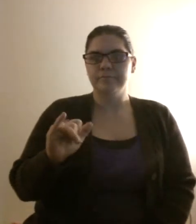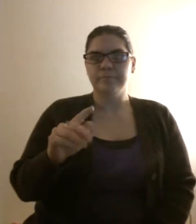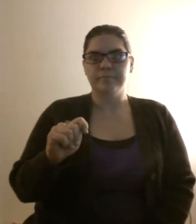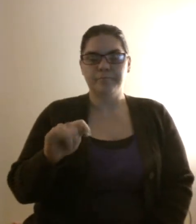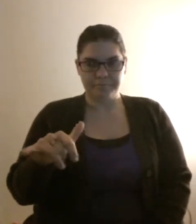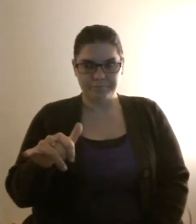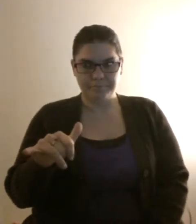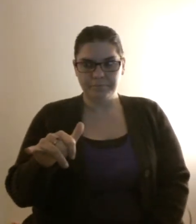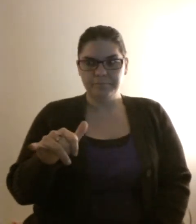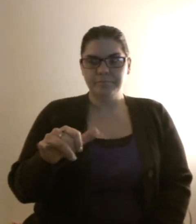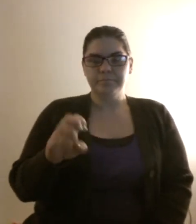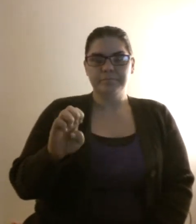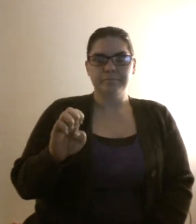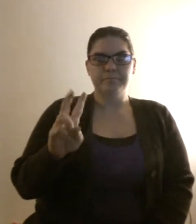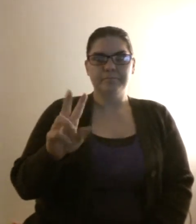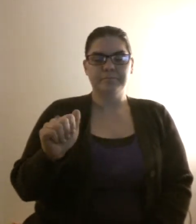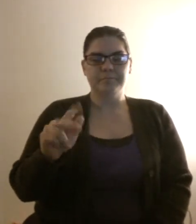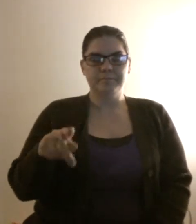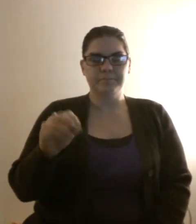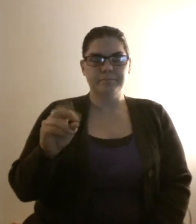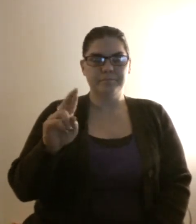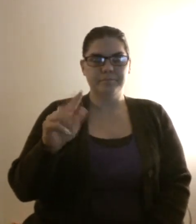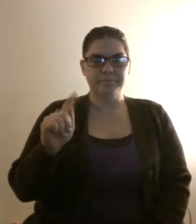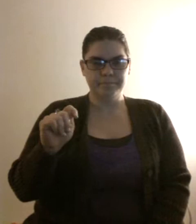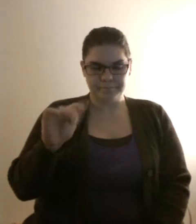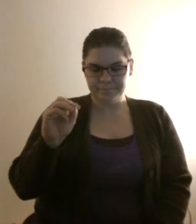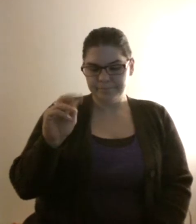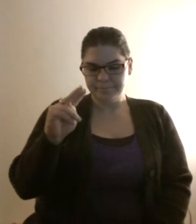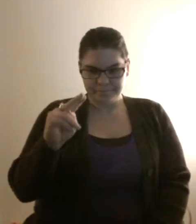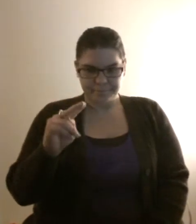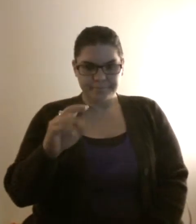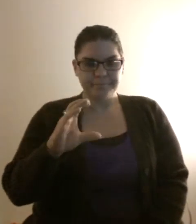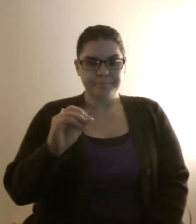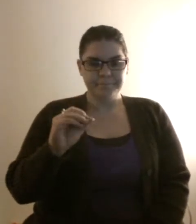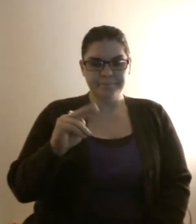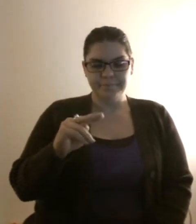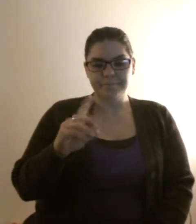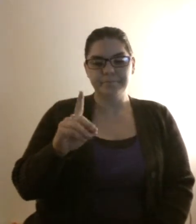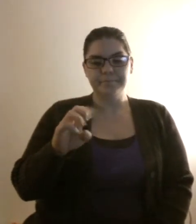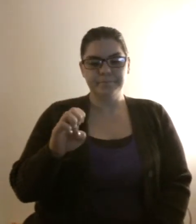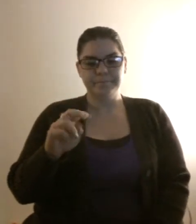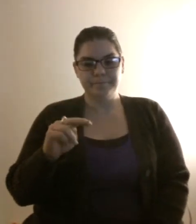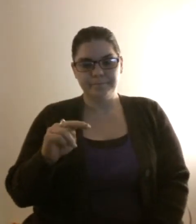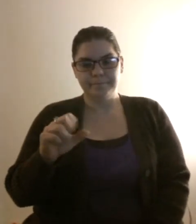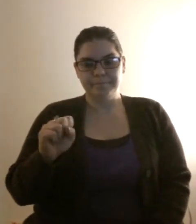your notebooks, I've got, I believe, 9 vocabulary words that we need to make sure that we know for sure and get those in. So what I've got